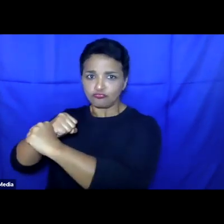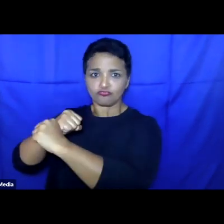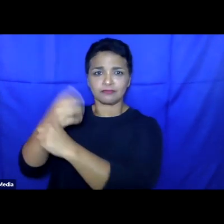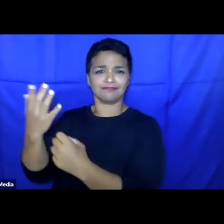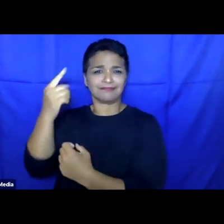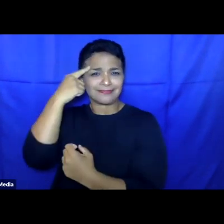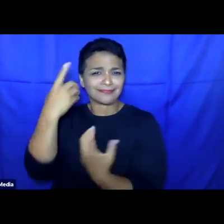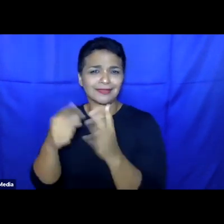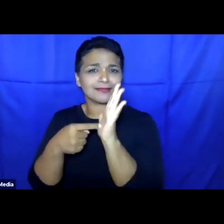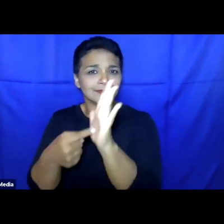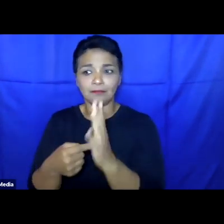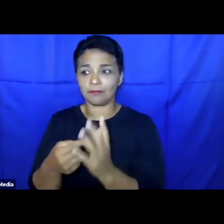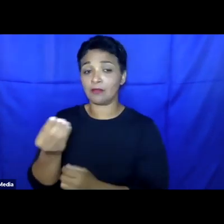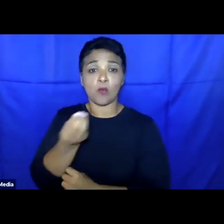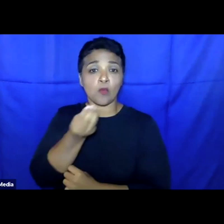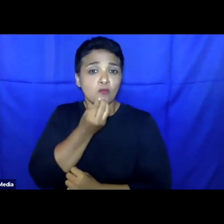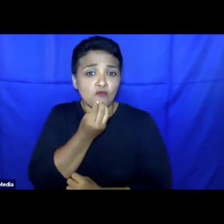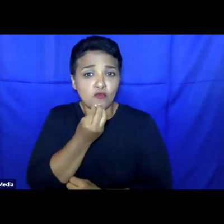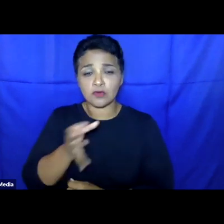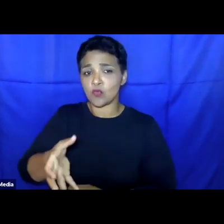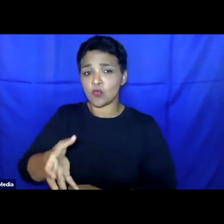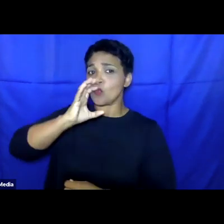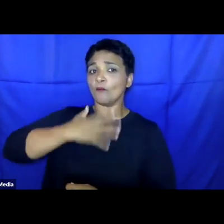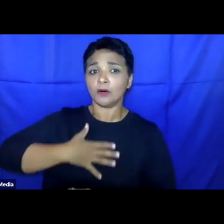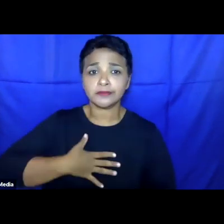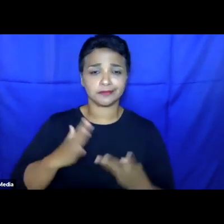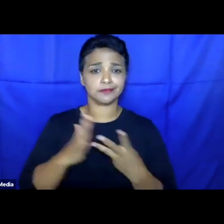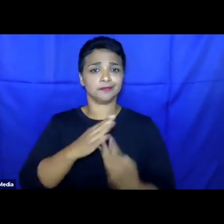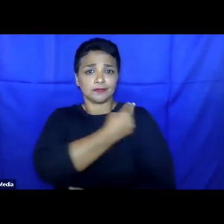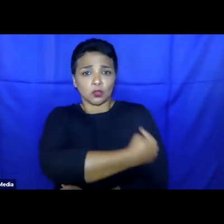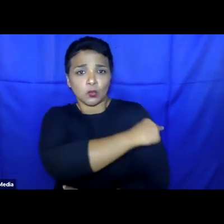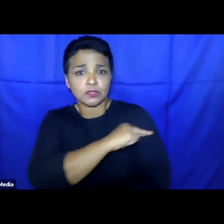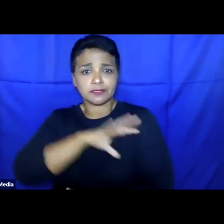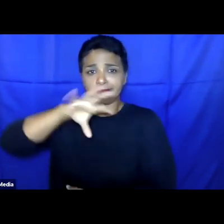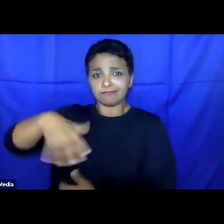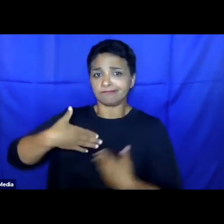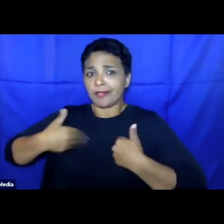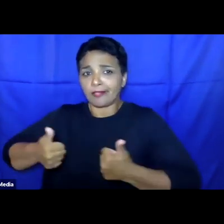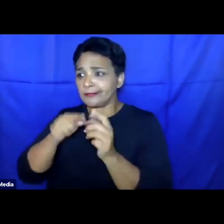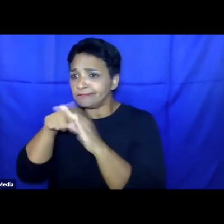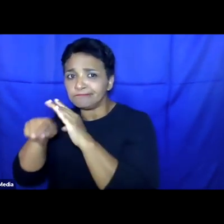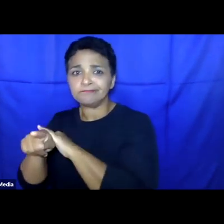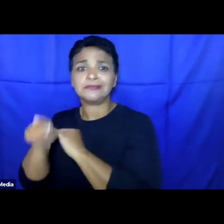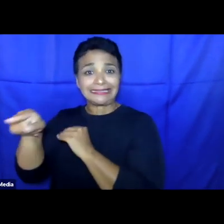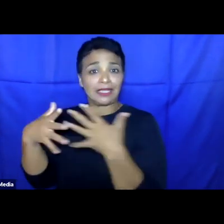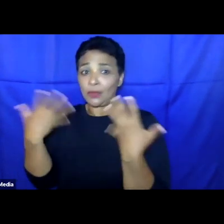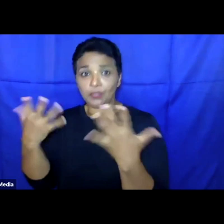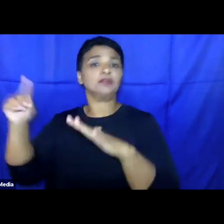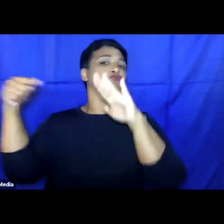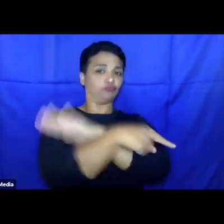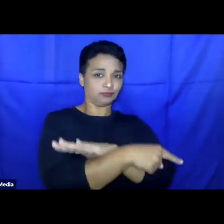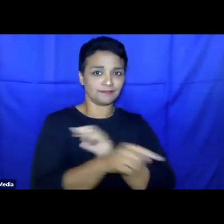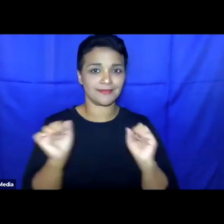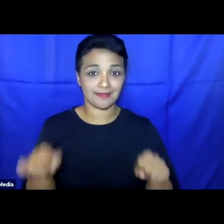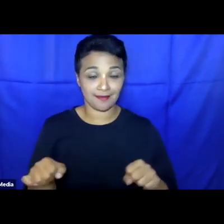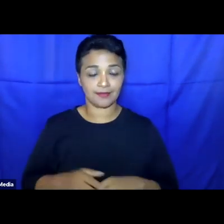water, food, and hospitals. Or very simply prohibiting the direct targeting of civilians, which can cause displacement. But